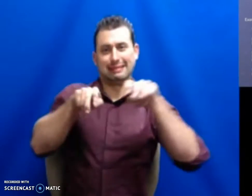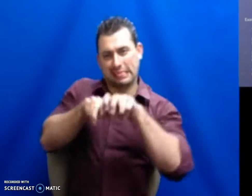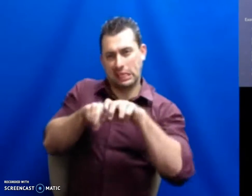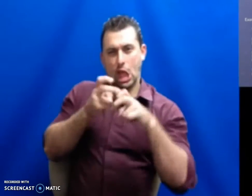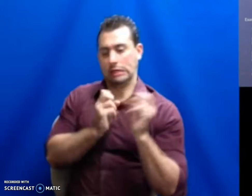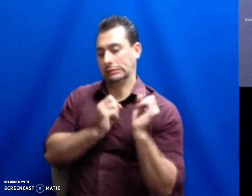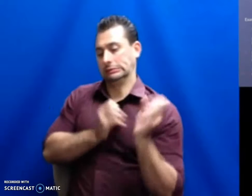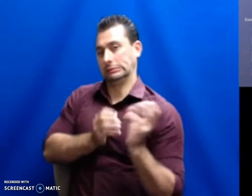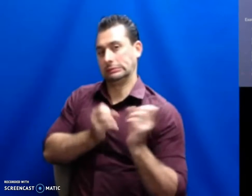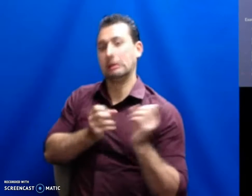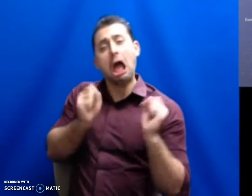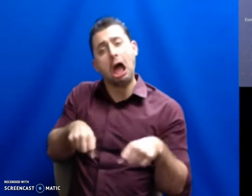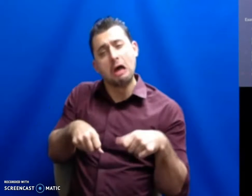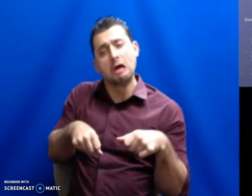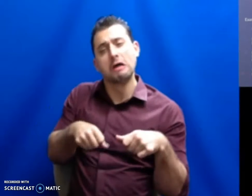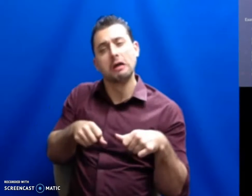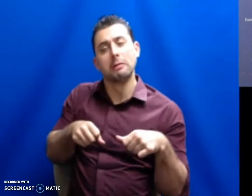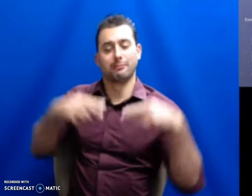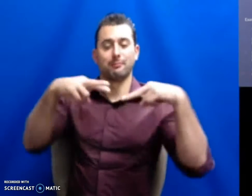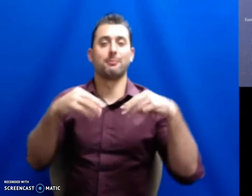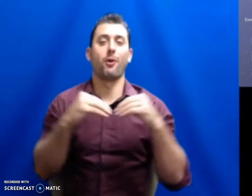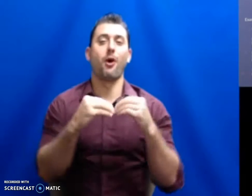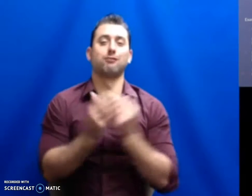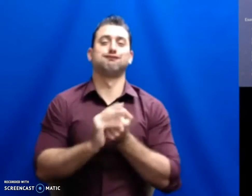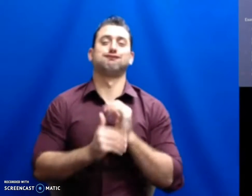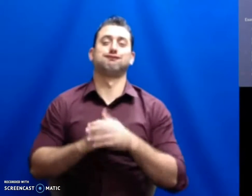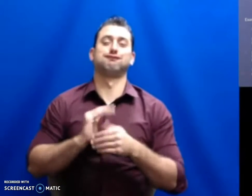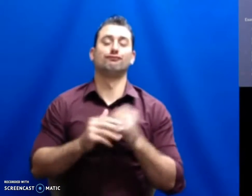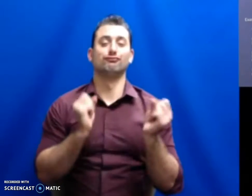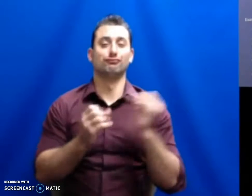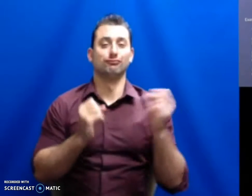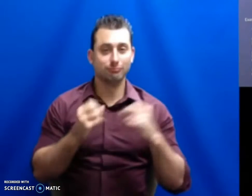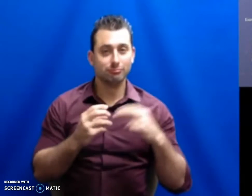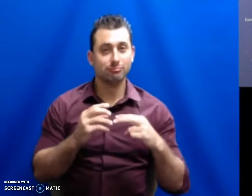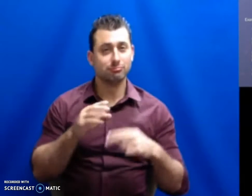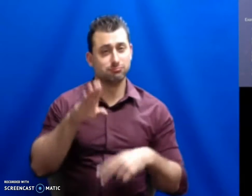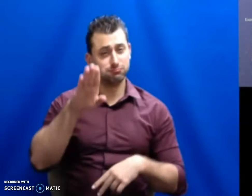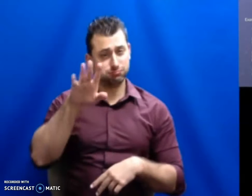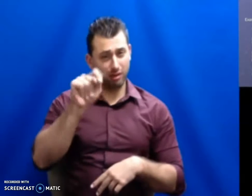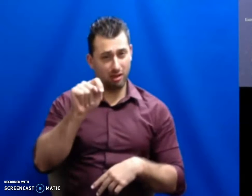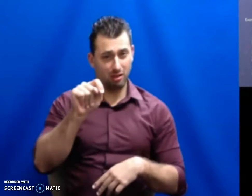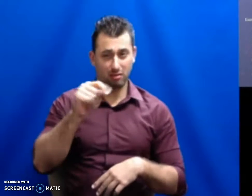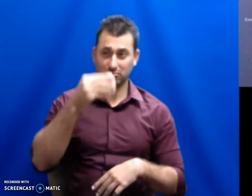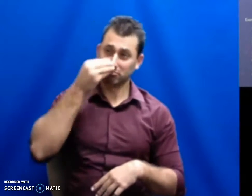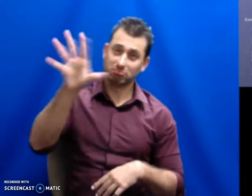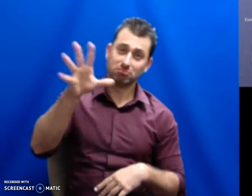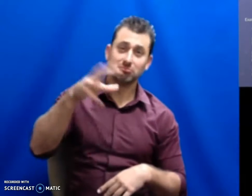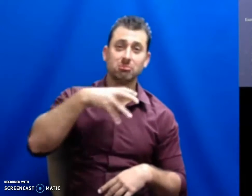Yes, it is important in deaf culture. People don't tend to stand next to each other. They tend to stand across from each other because it's more comfortable to sign.